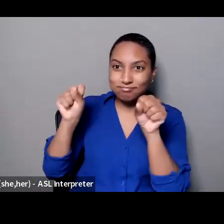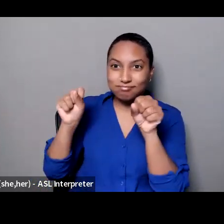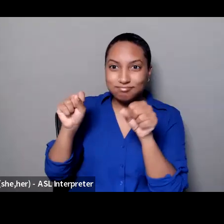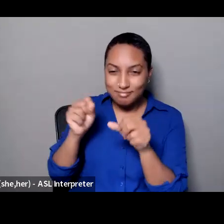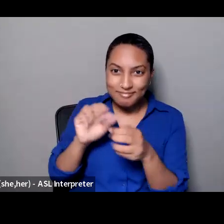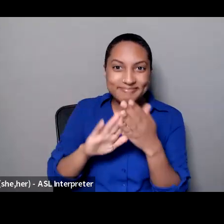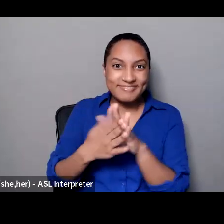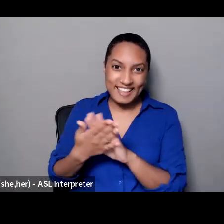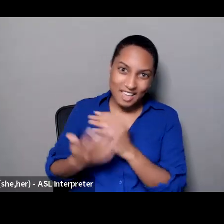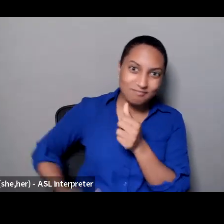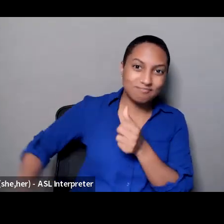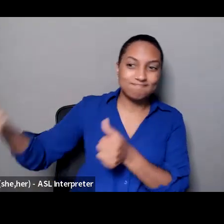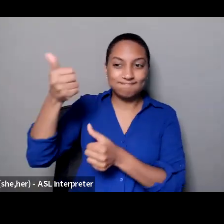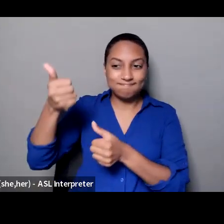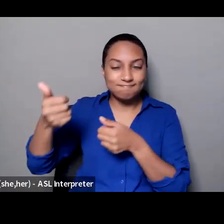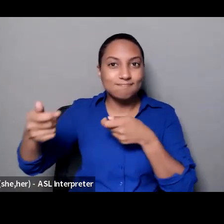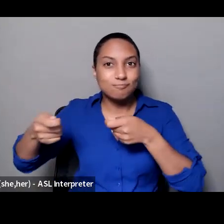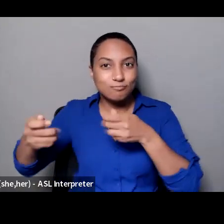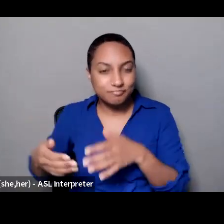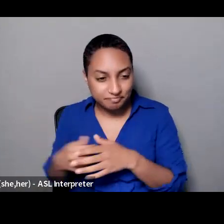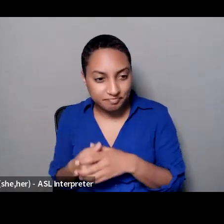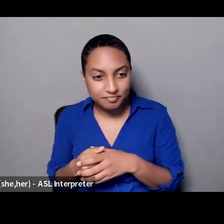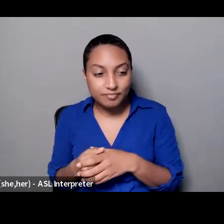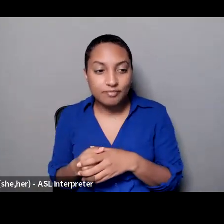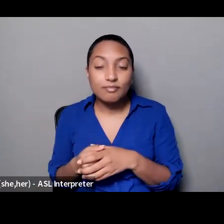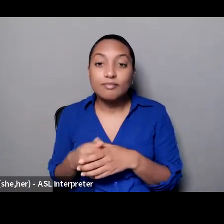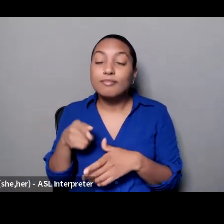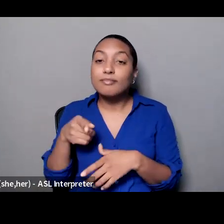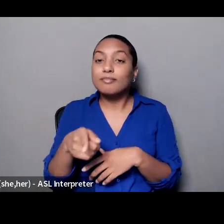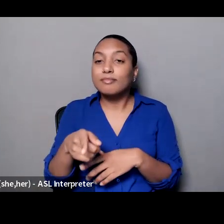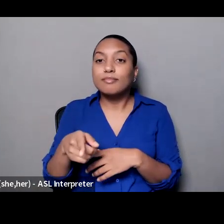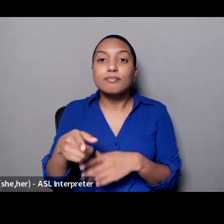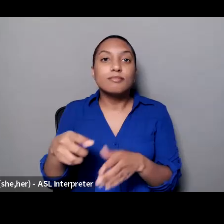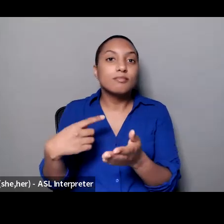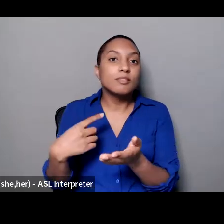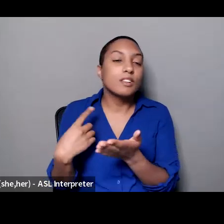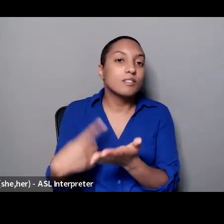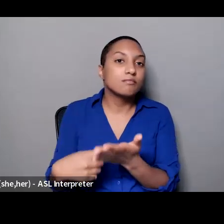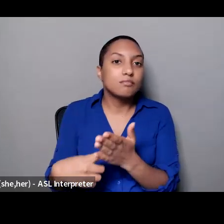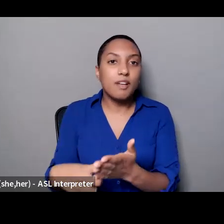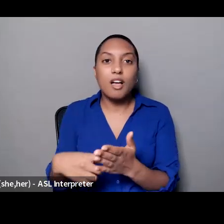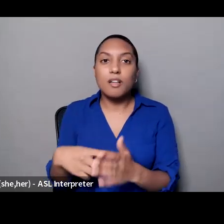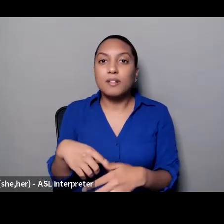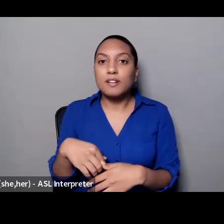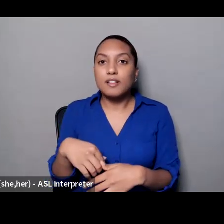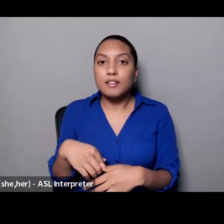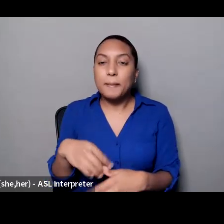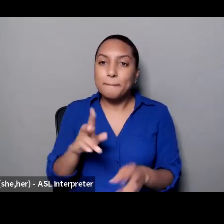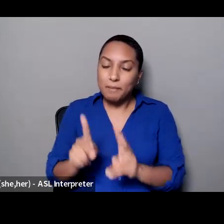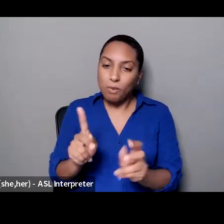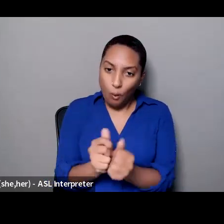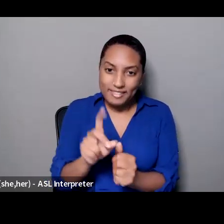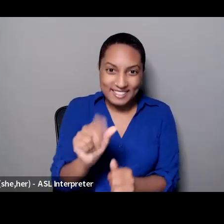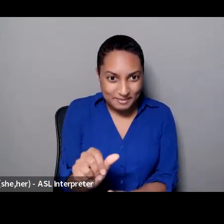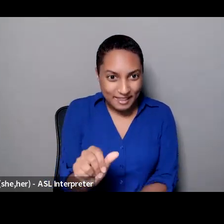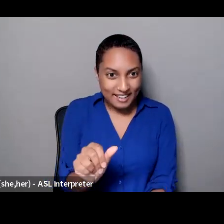people with disabilities because others didn't believe that we could be leaders, and not only that